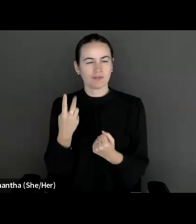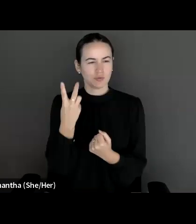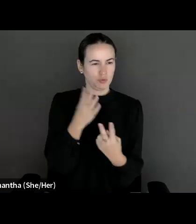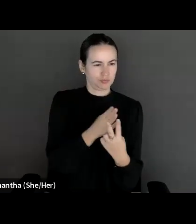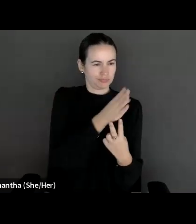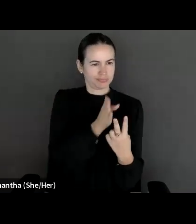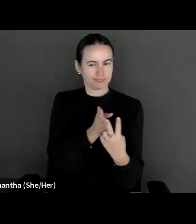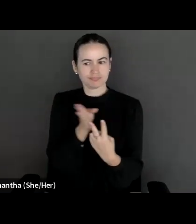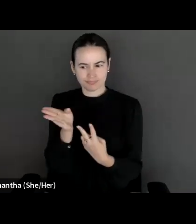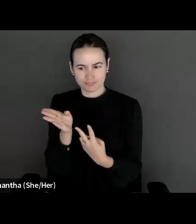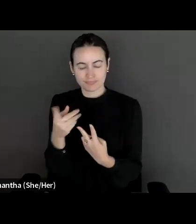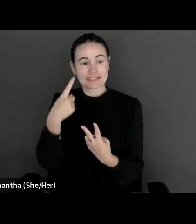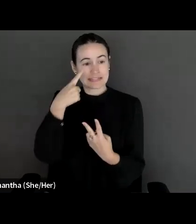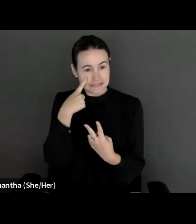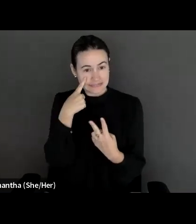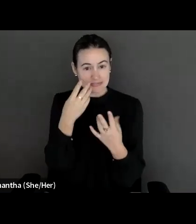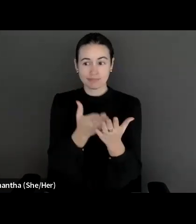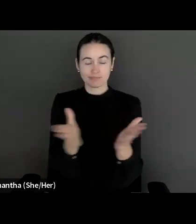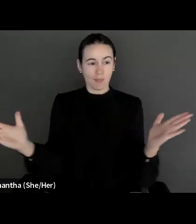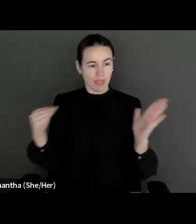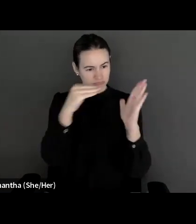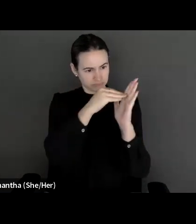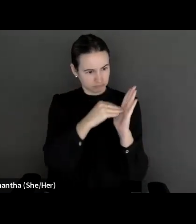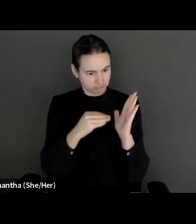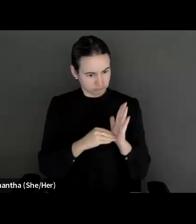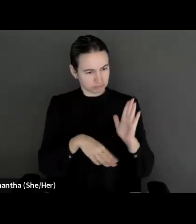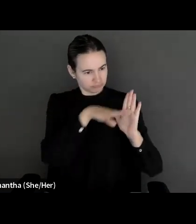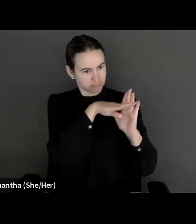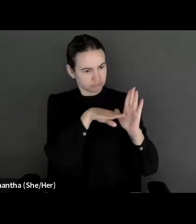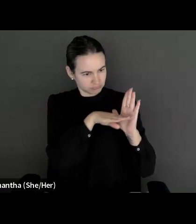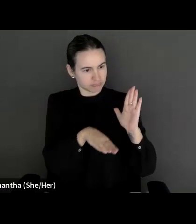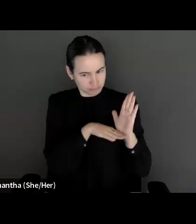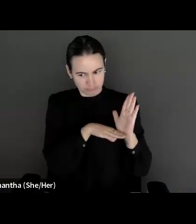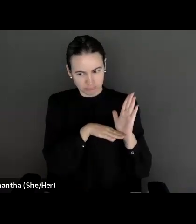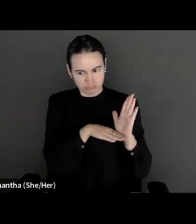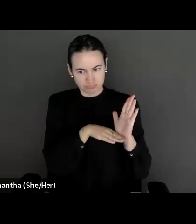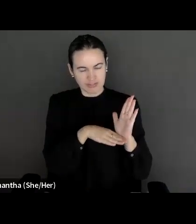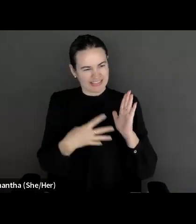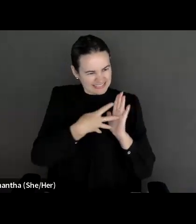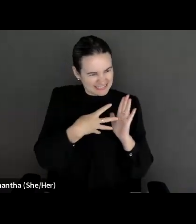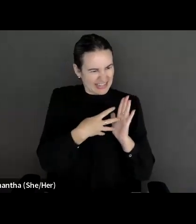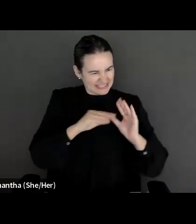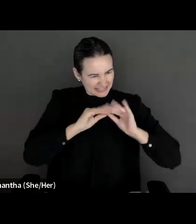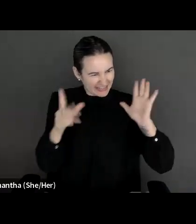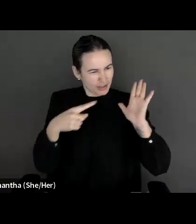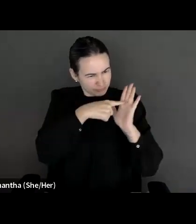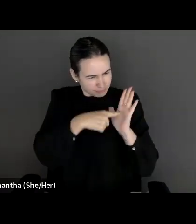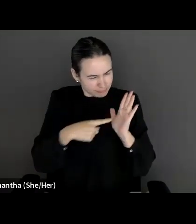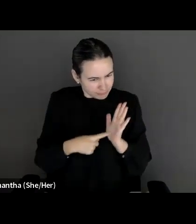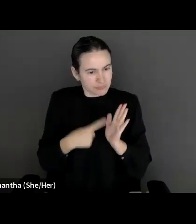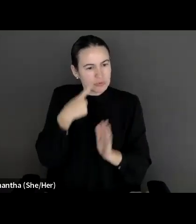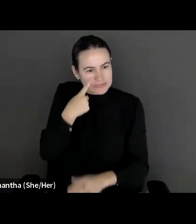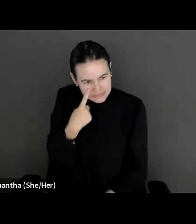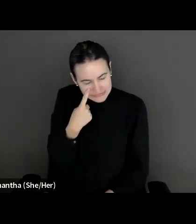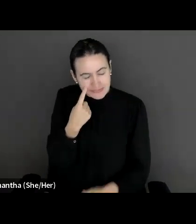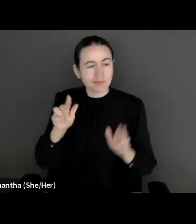in public materials of the test, which she called the stated test construct. And this is usually what you find on test developer websites